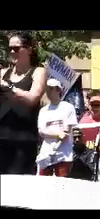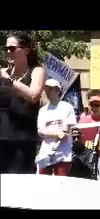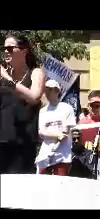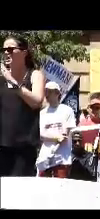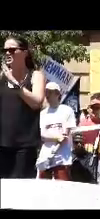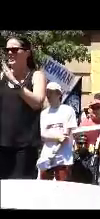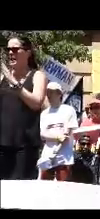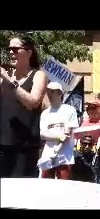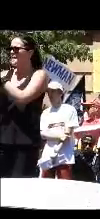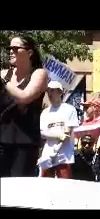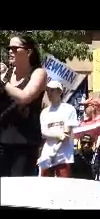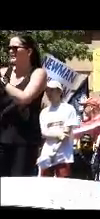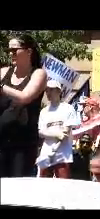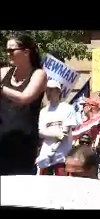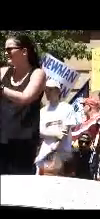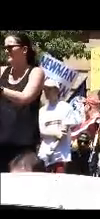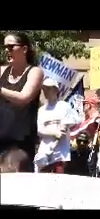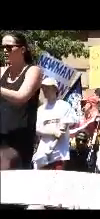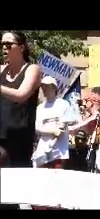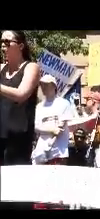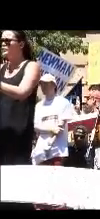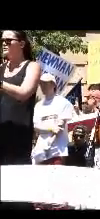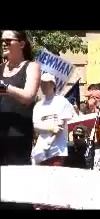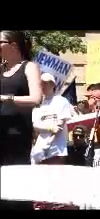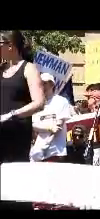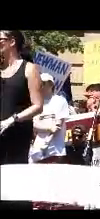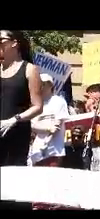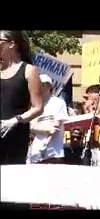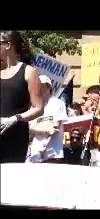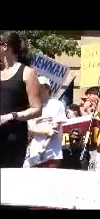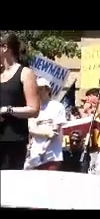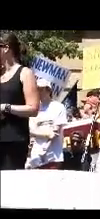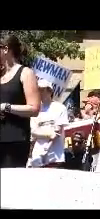industrialise the Great Barrier Reef coastline. We do not.